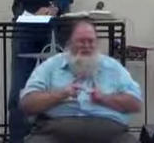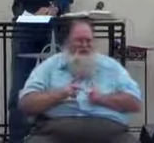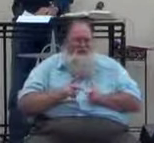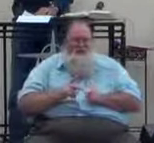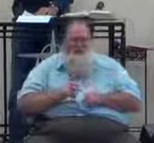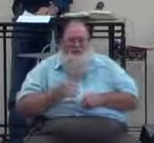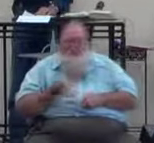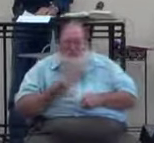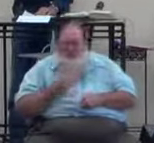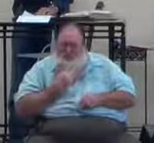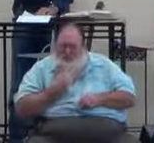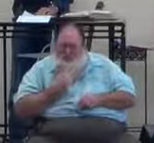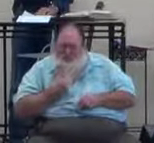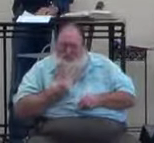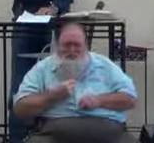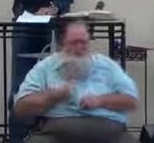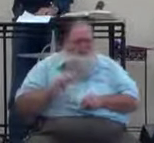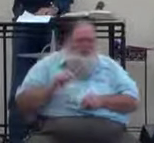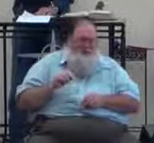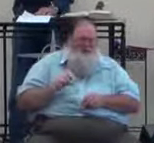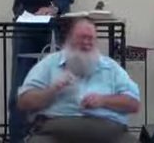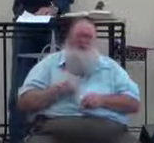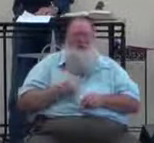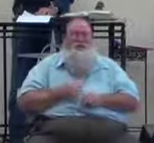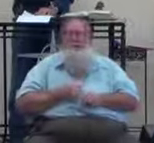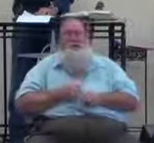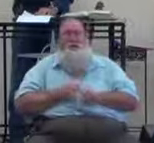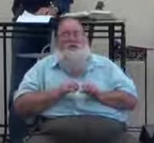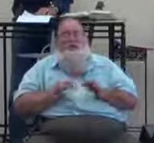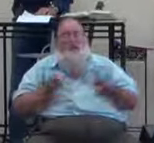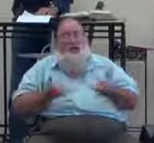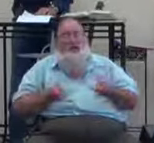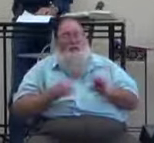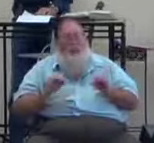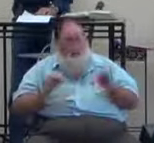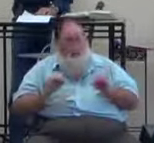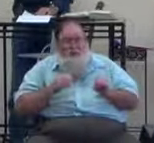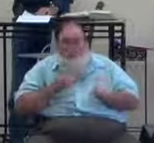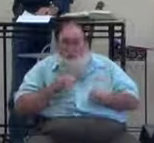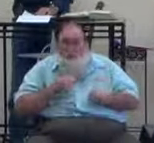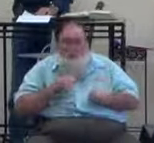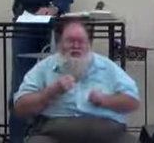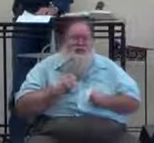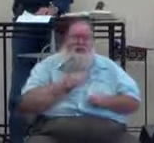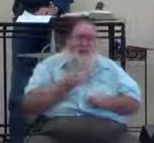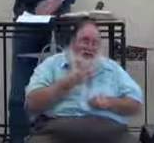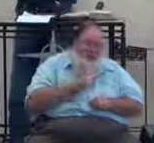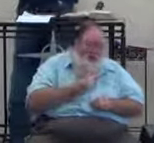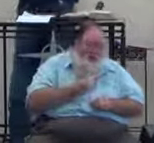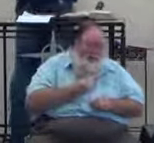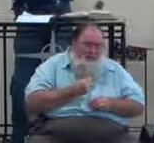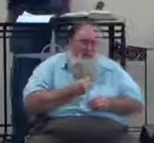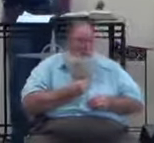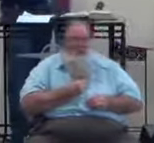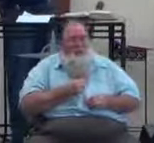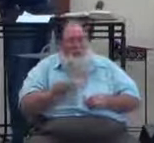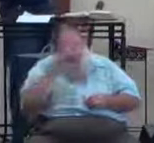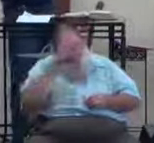Jew nor Gentile, no male nor female. Jesus came for everybody. And we're in